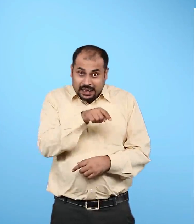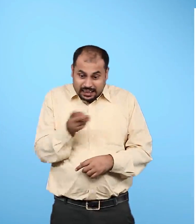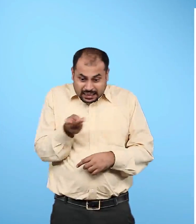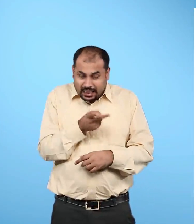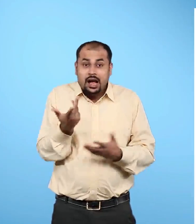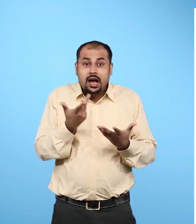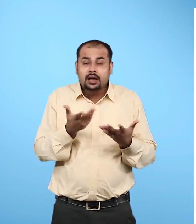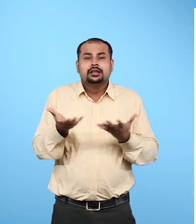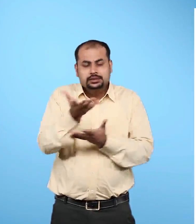Discuss.